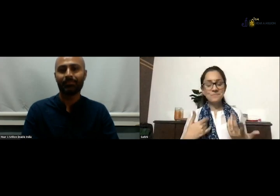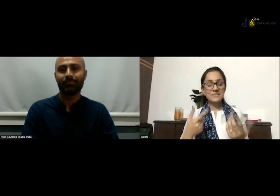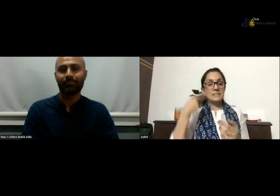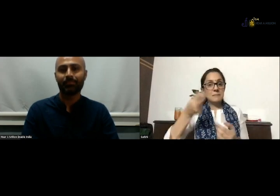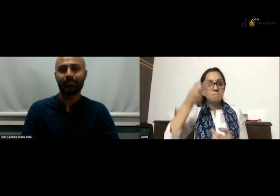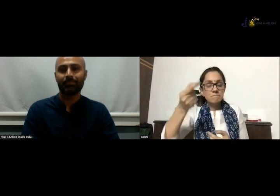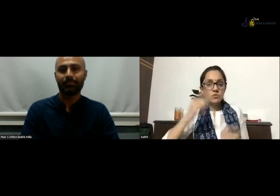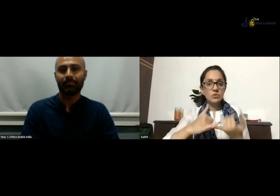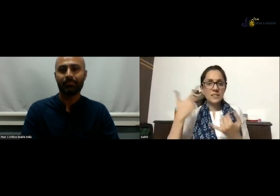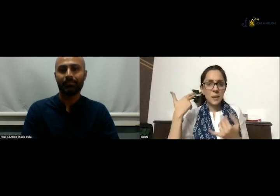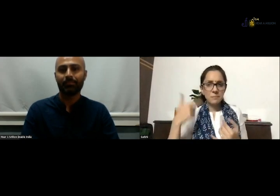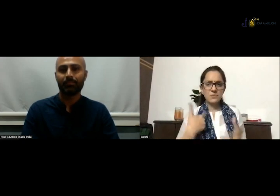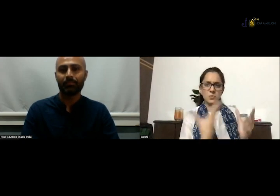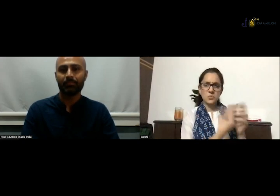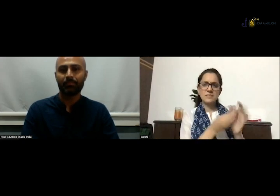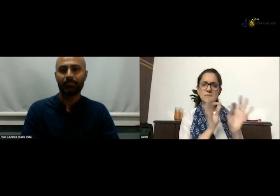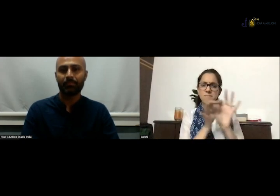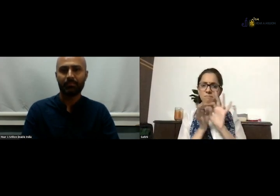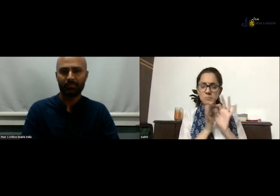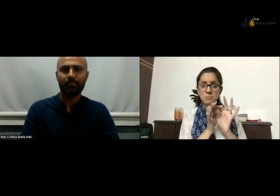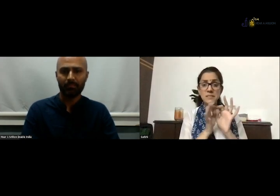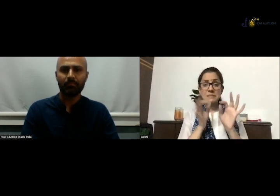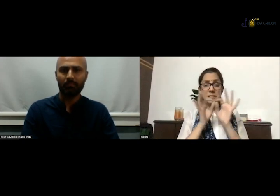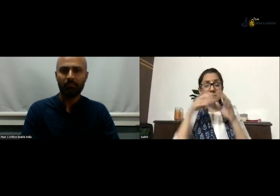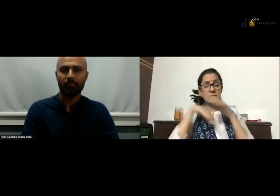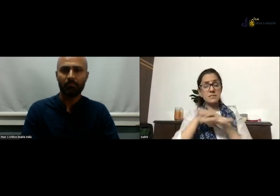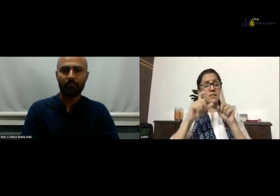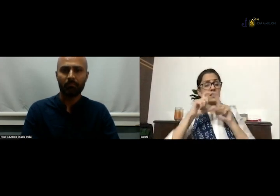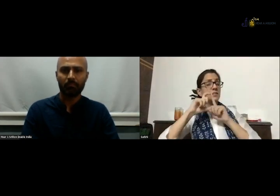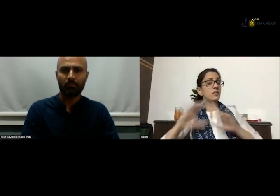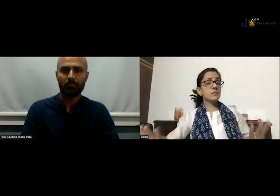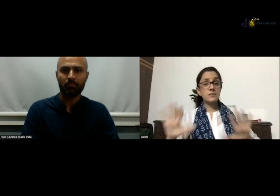and attend that program, that I remember.